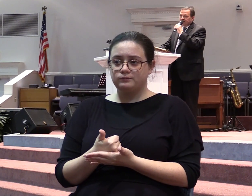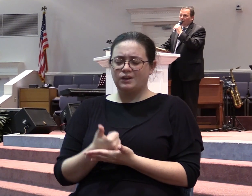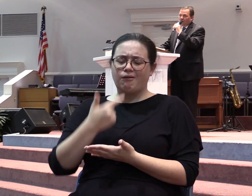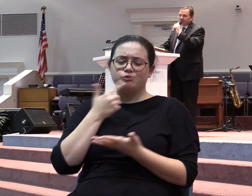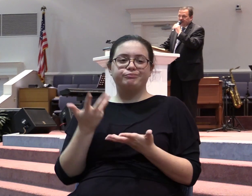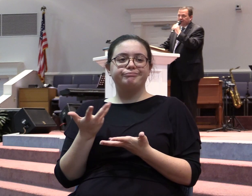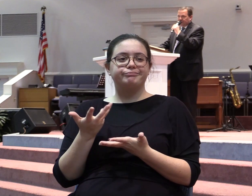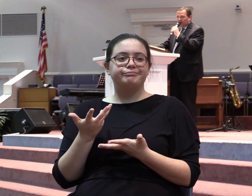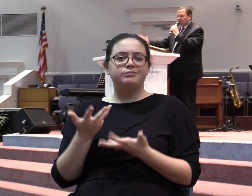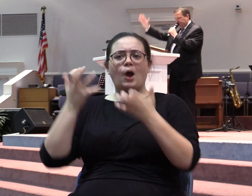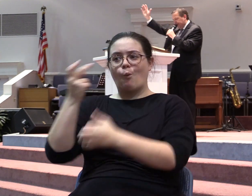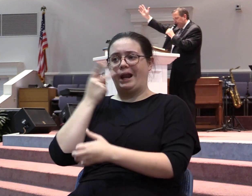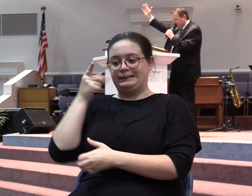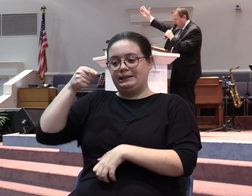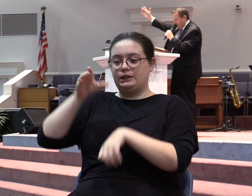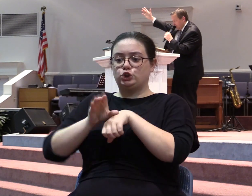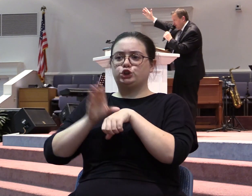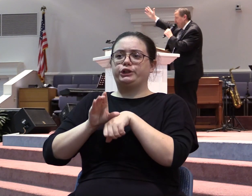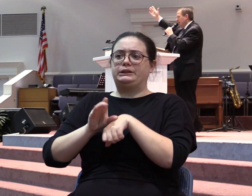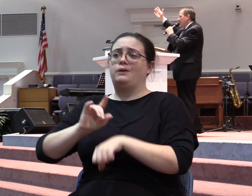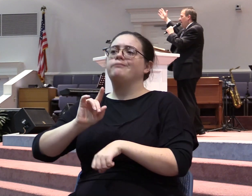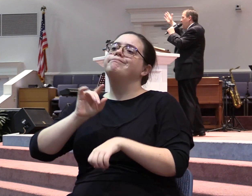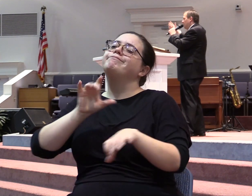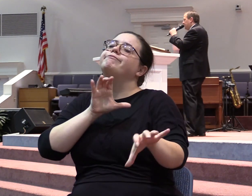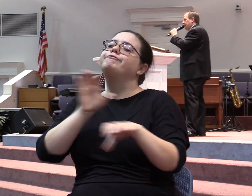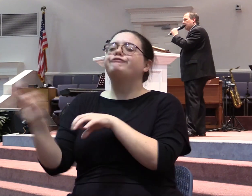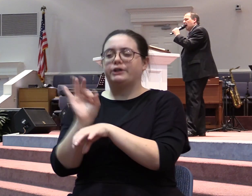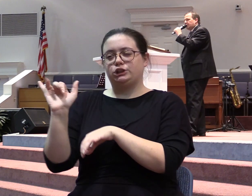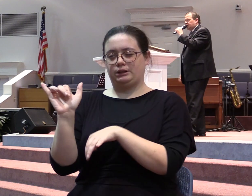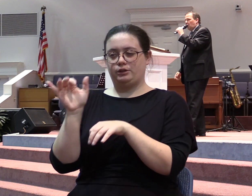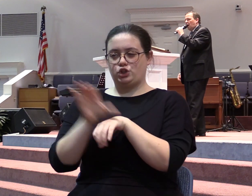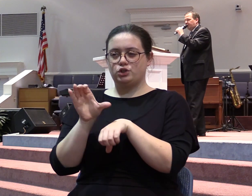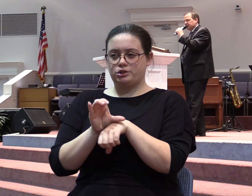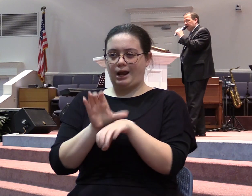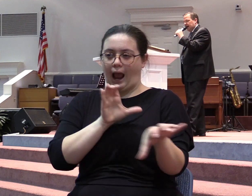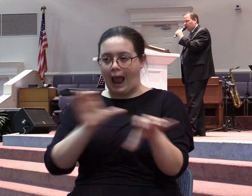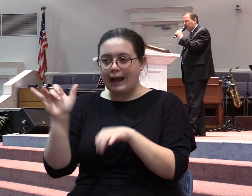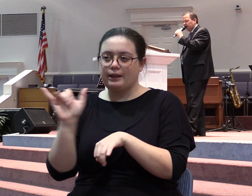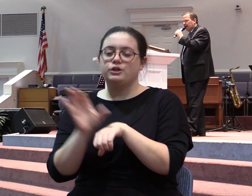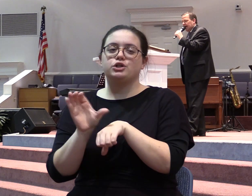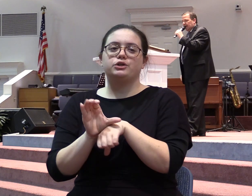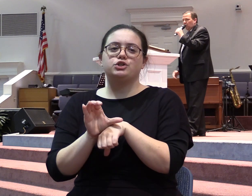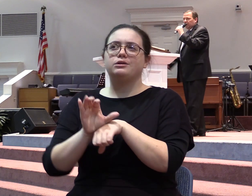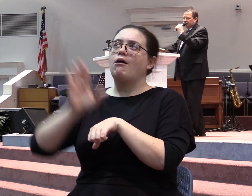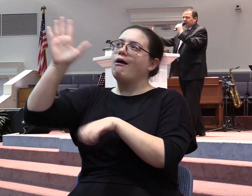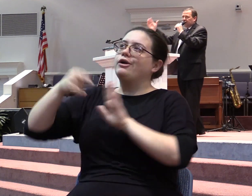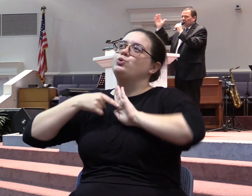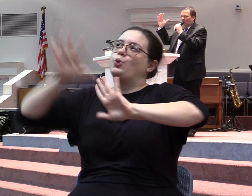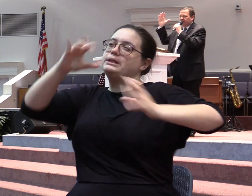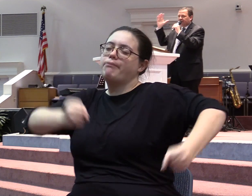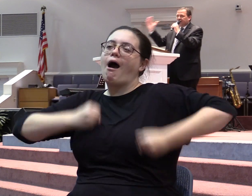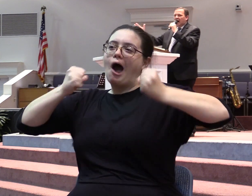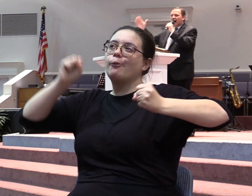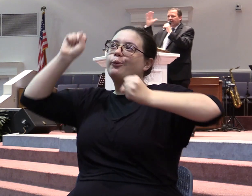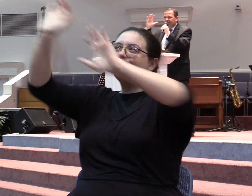say is I want to see the church be the church. Amen. I want to see God show off his power. Amen. And I want to see the